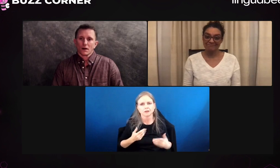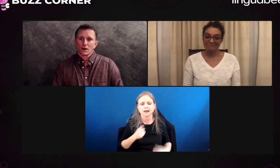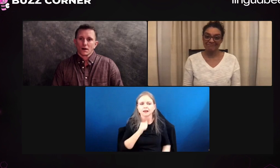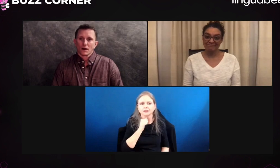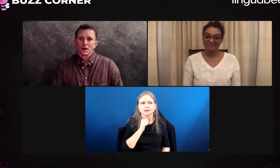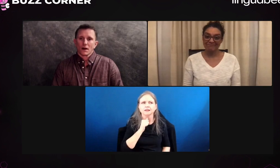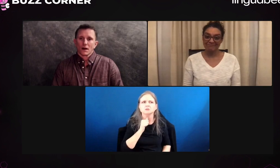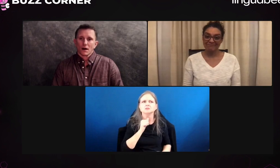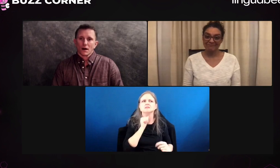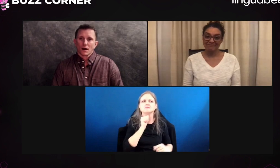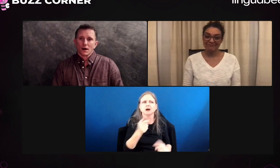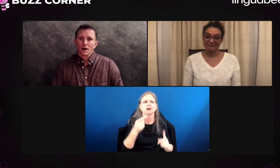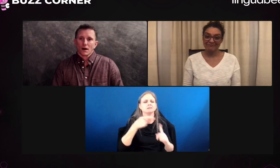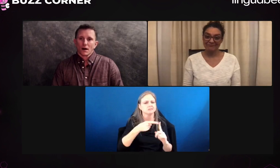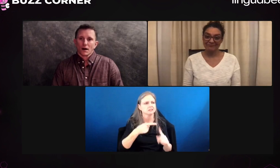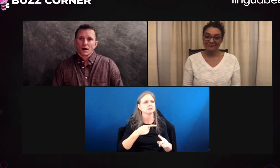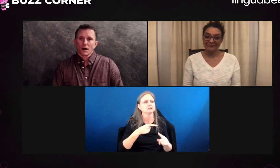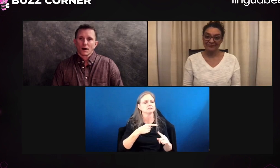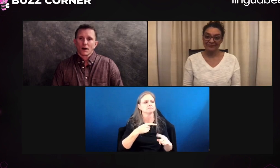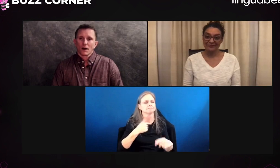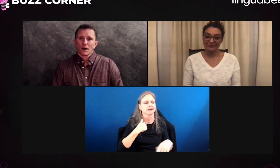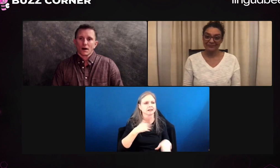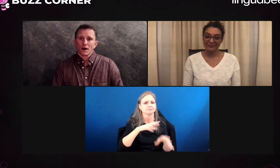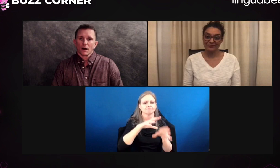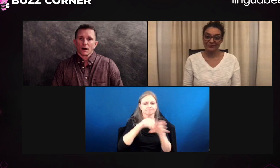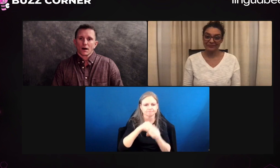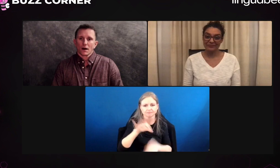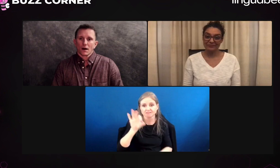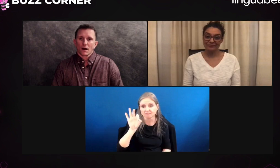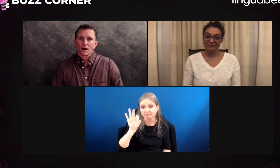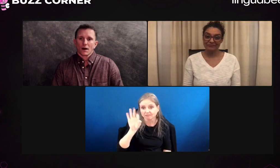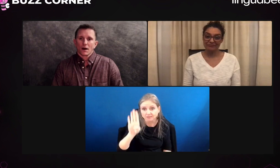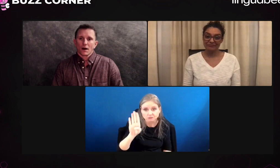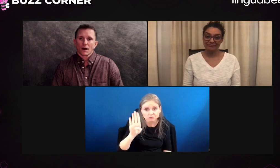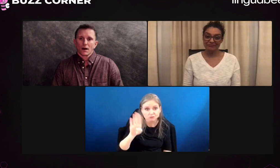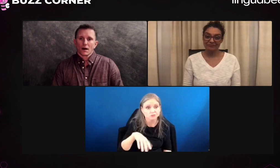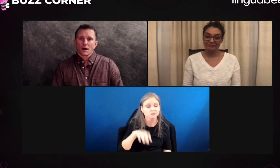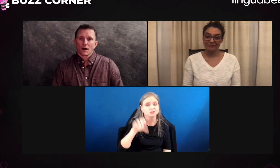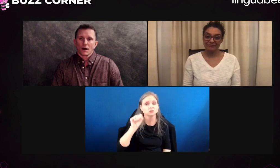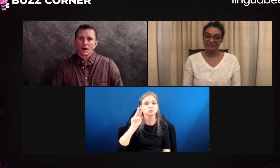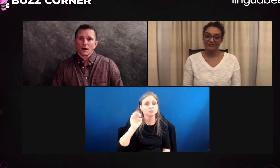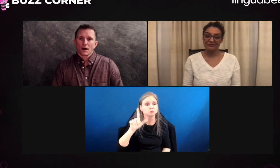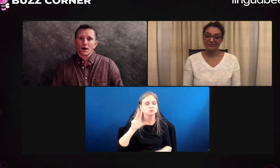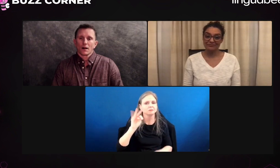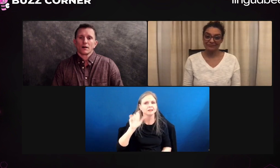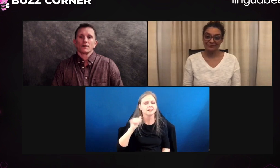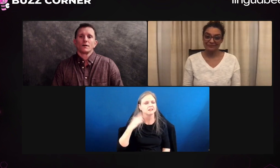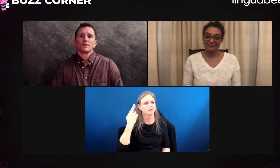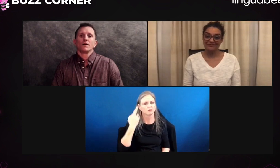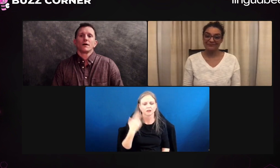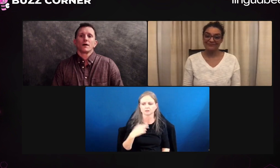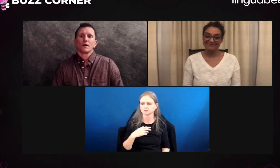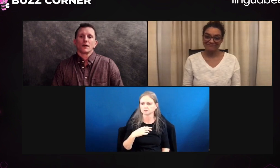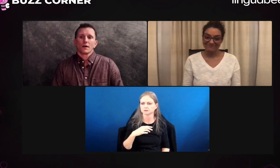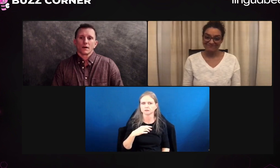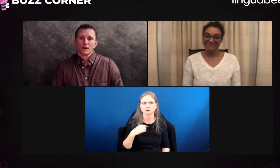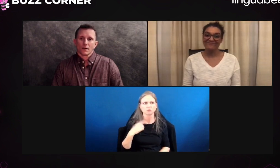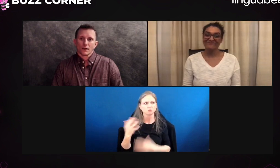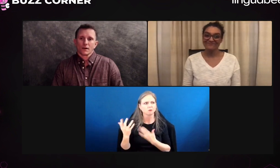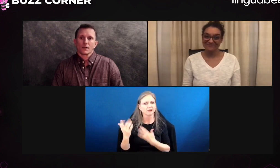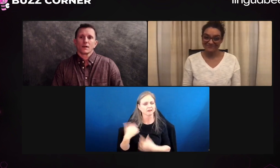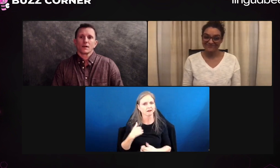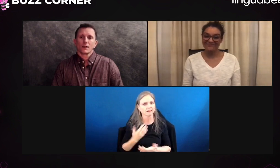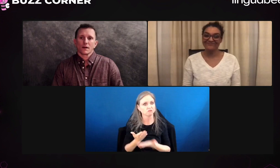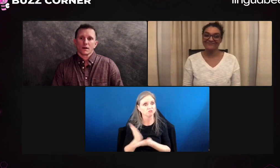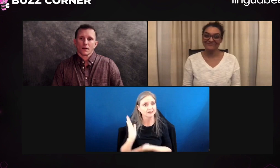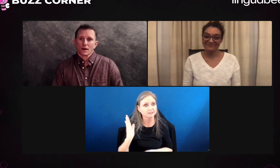And so I've always just passively accepted that. It wasn't until I got involved on social media,